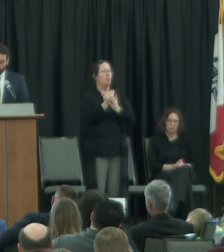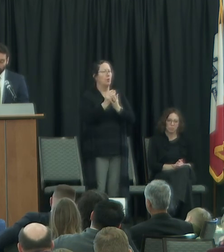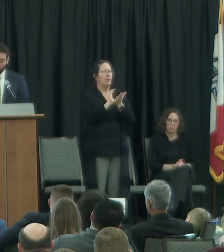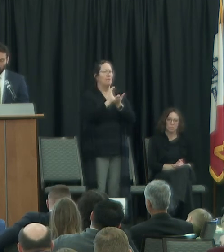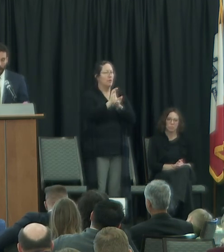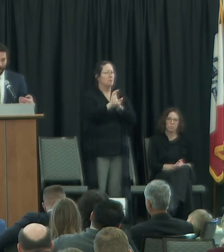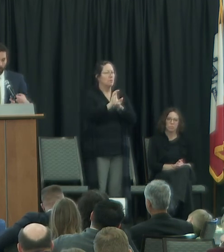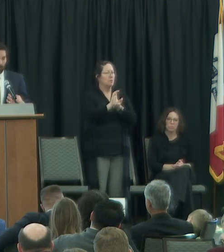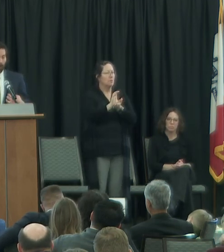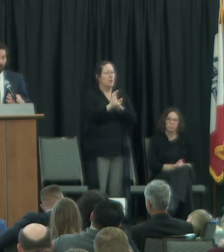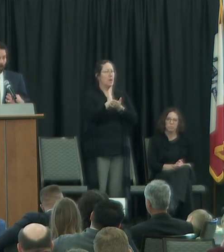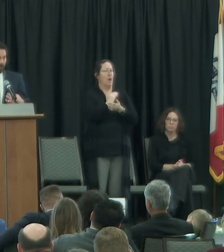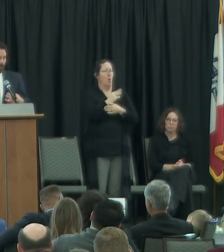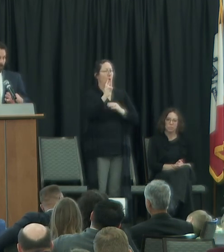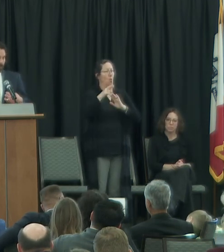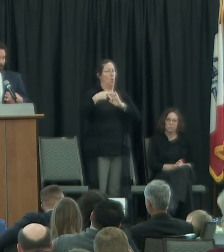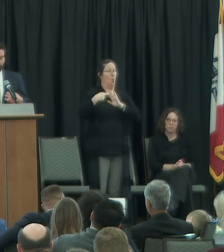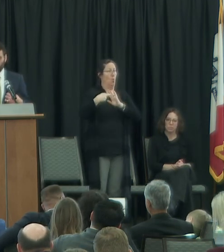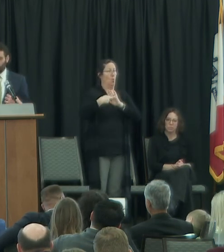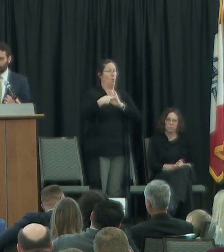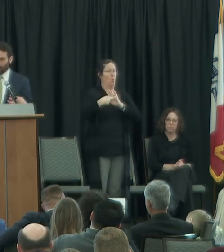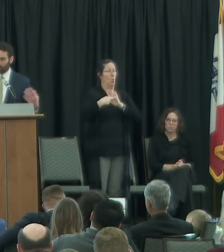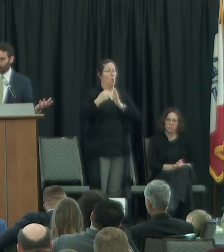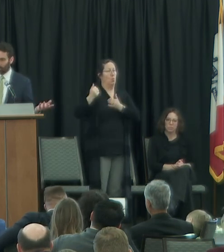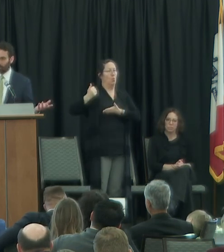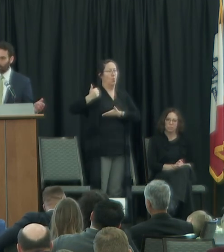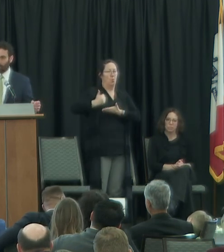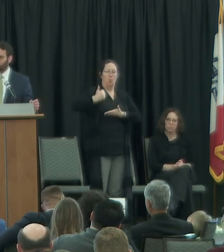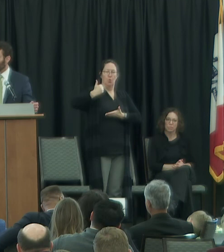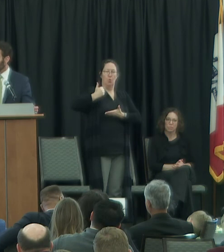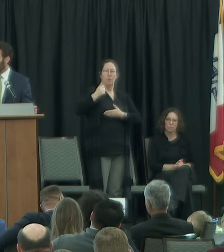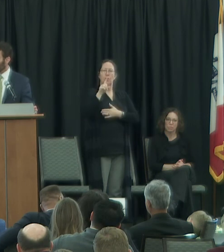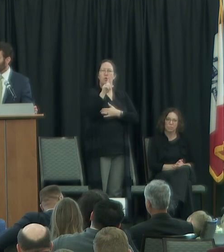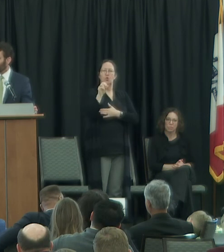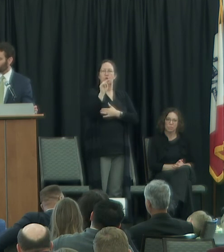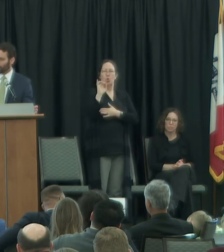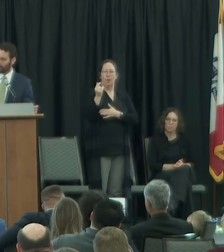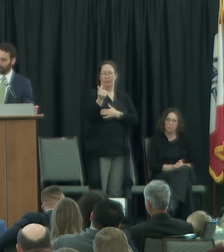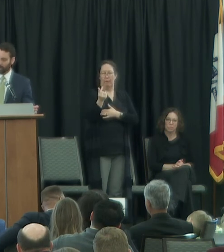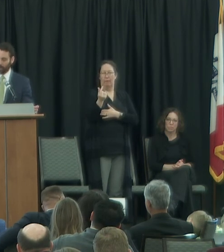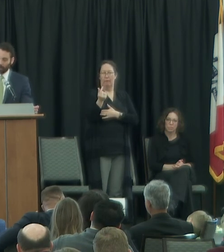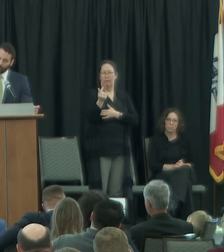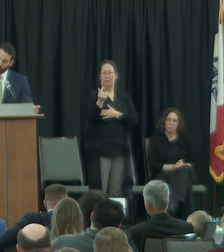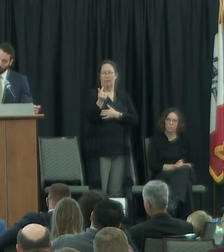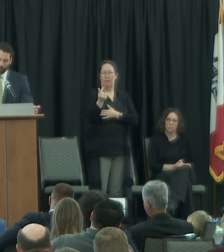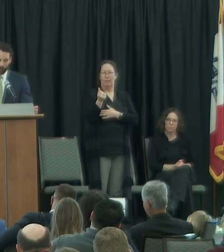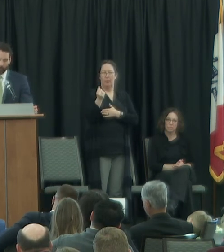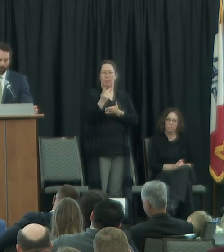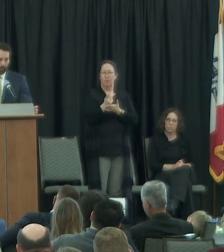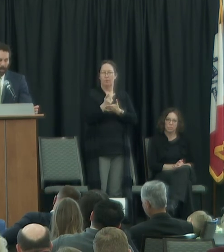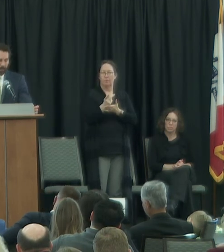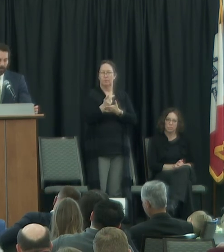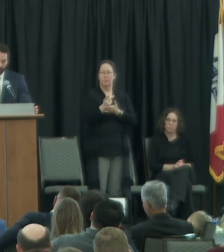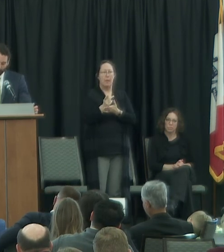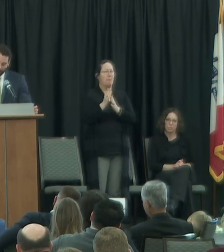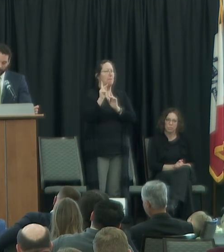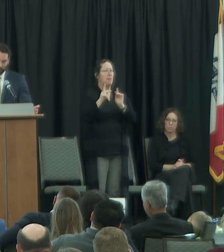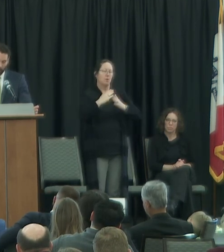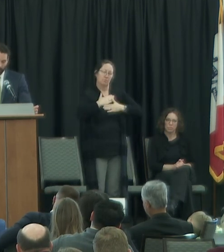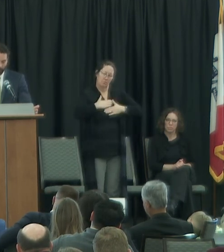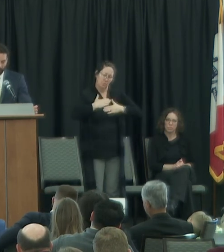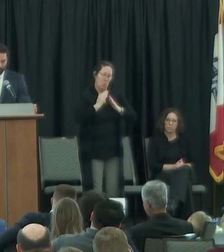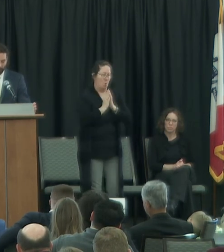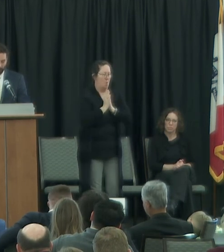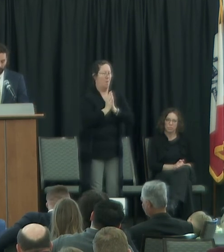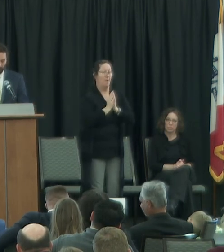investment, and our role is to approve basically the zoning to allow it. But there were people who were very passionate. Of